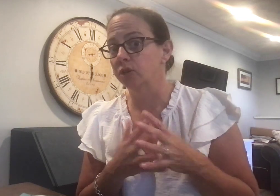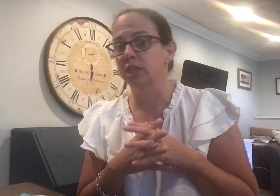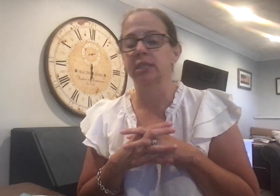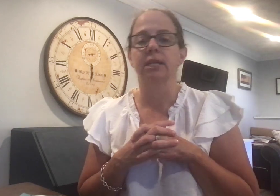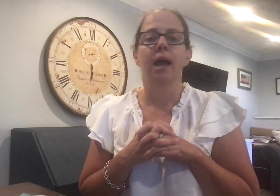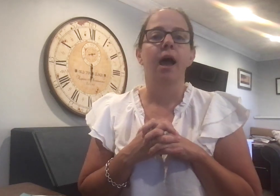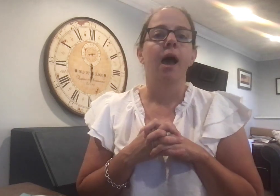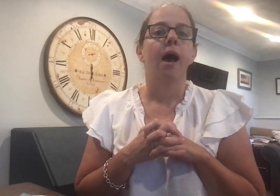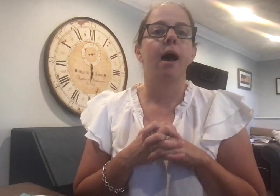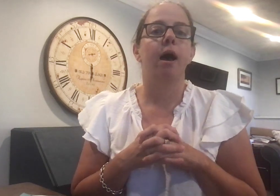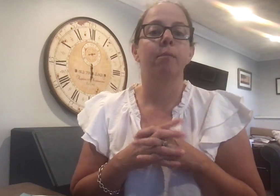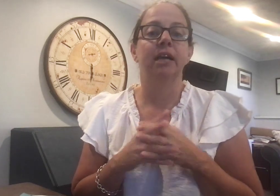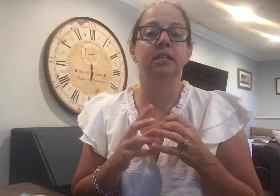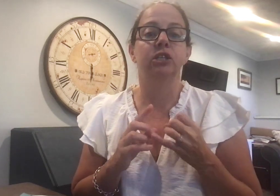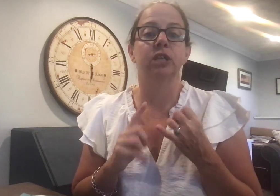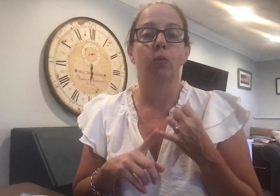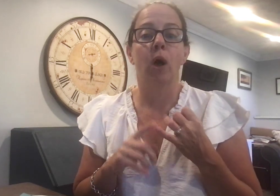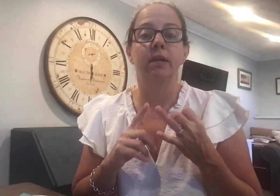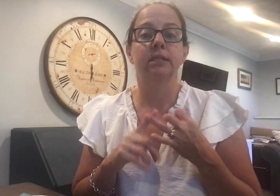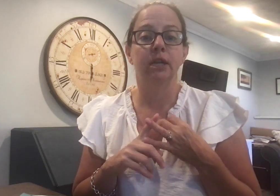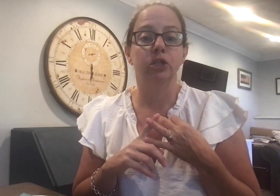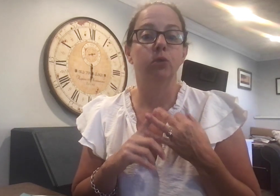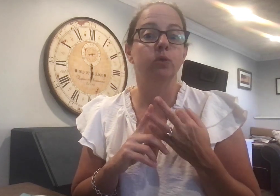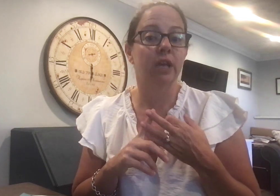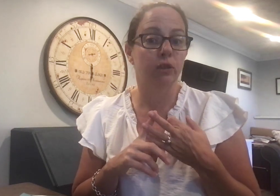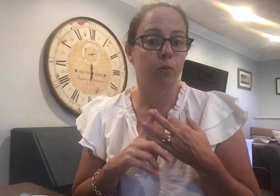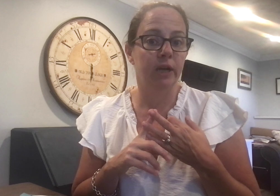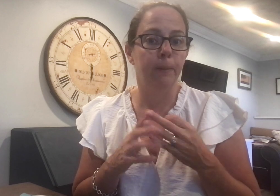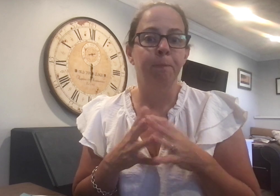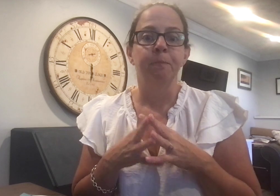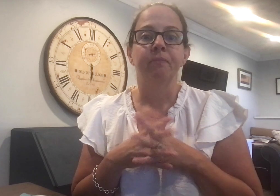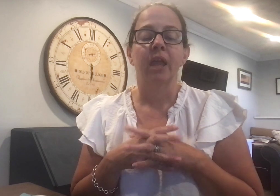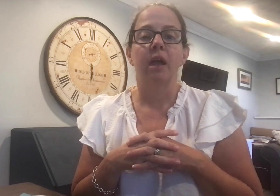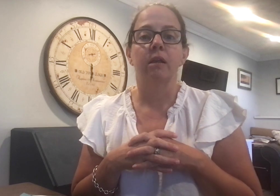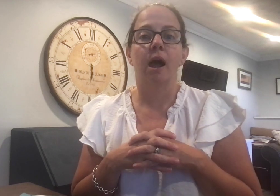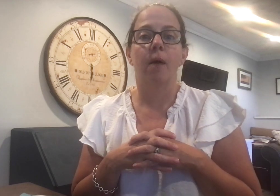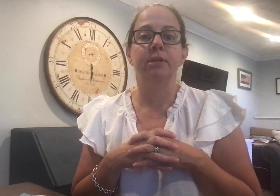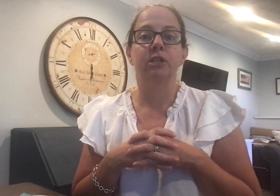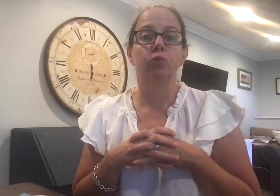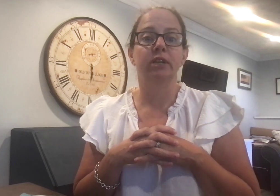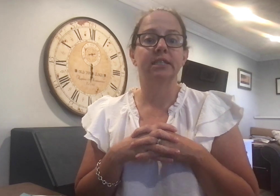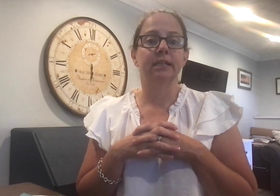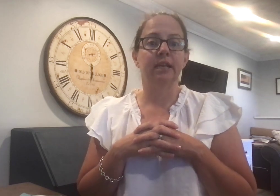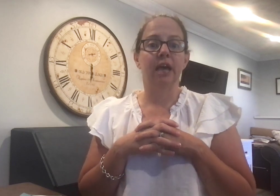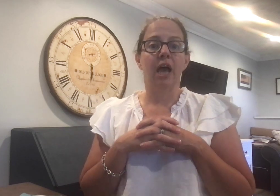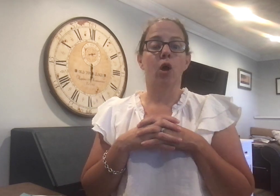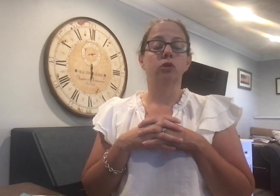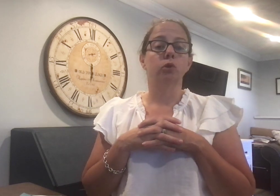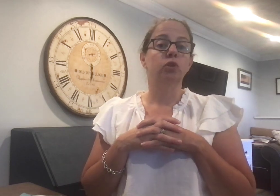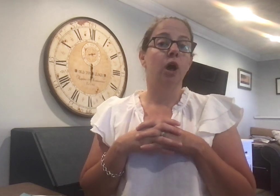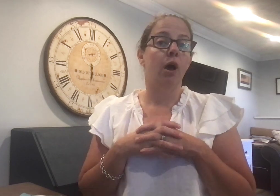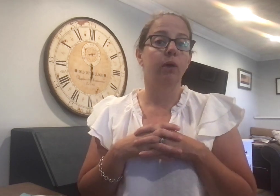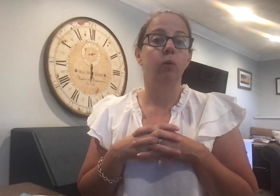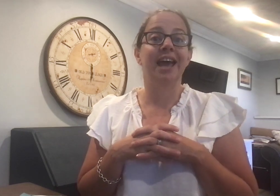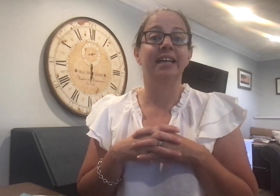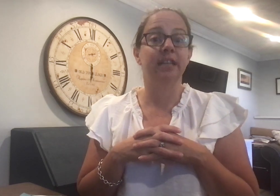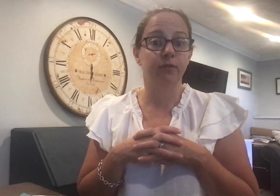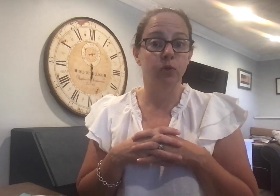largest. I teach Sign 1, Sign 2, Sign 3. Up until recently, I also taught, we had deaf